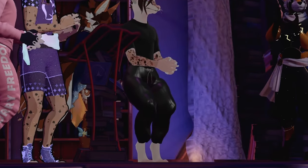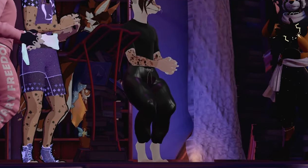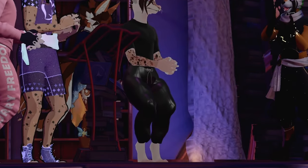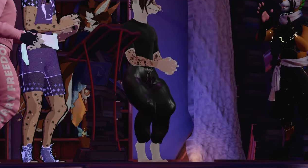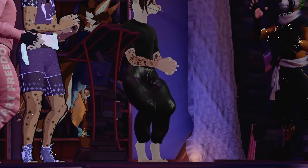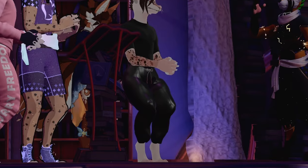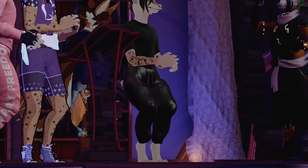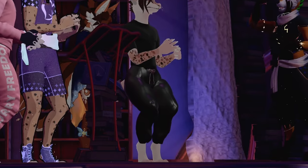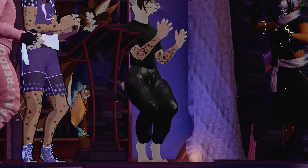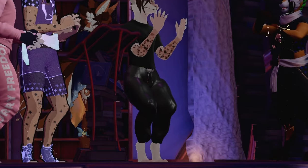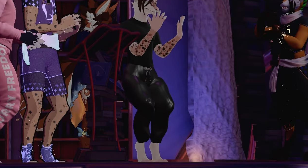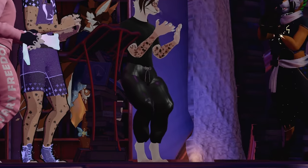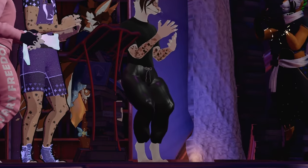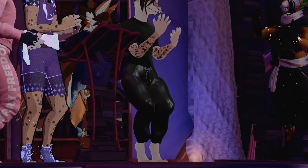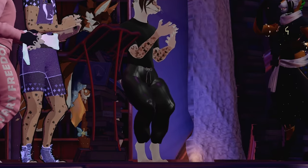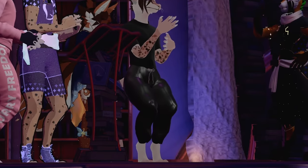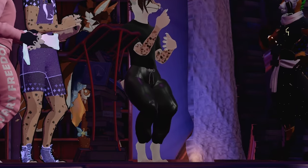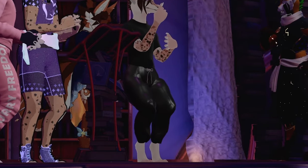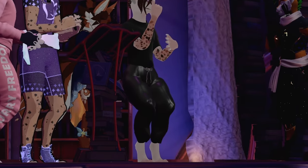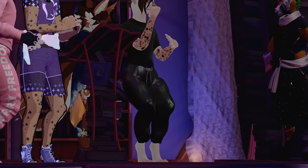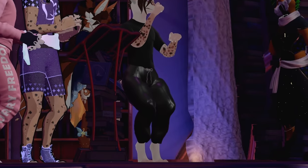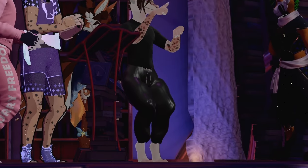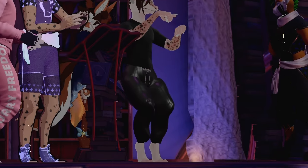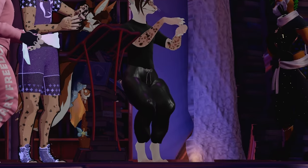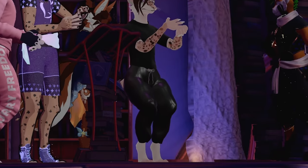All right. I think time is up for us.